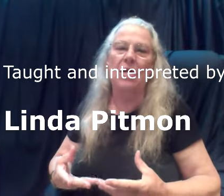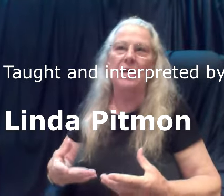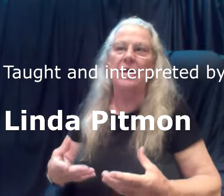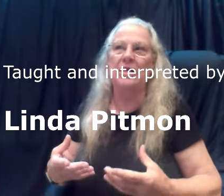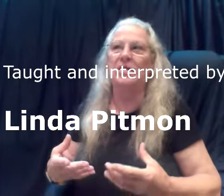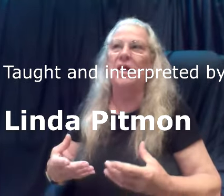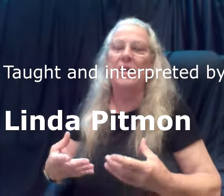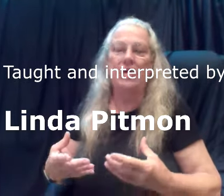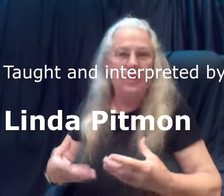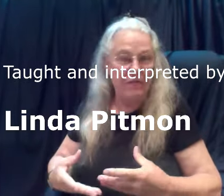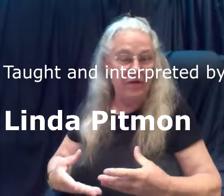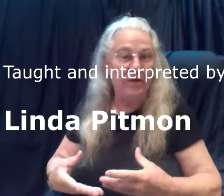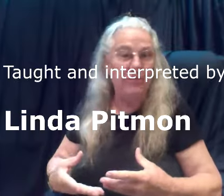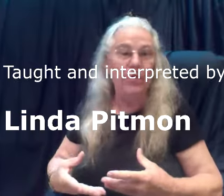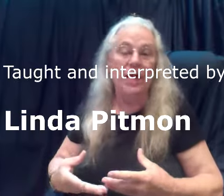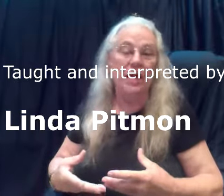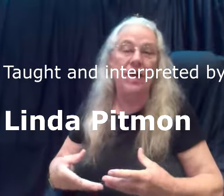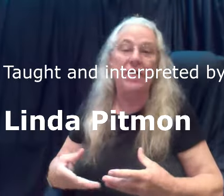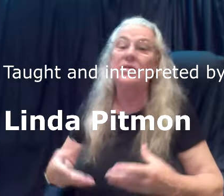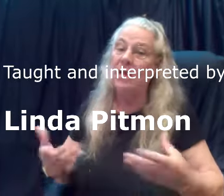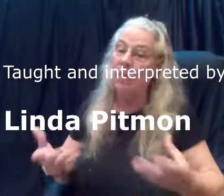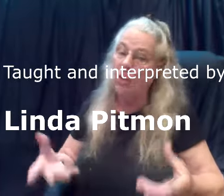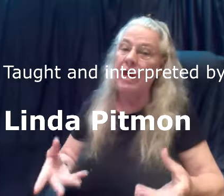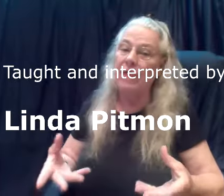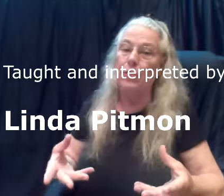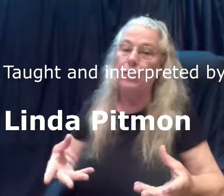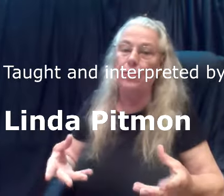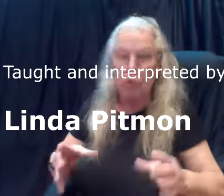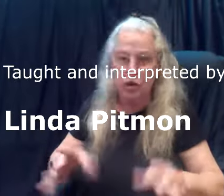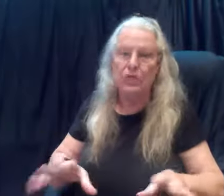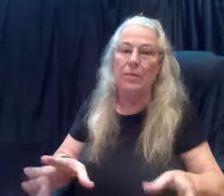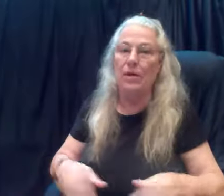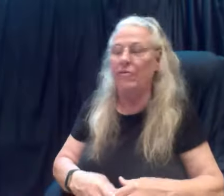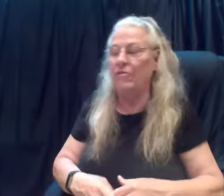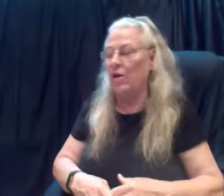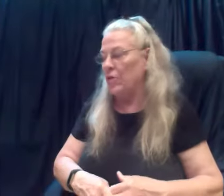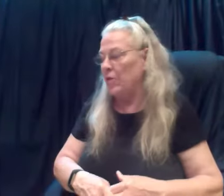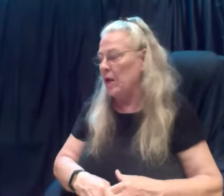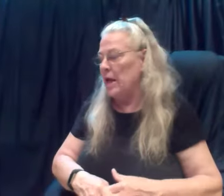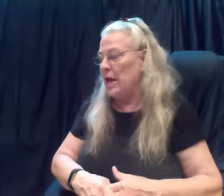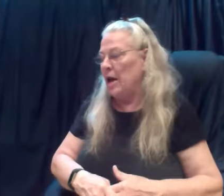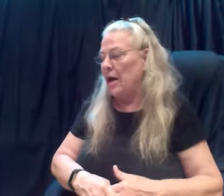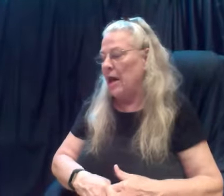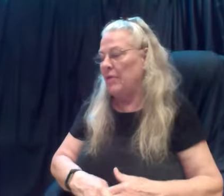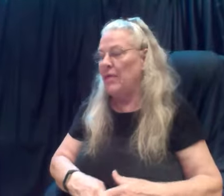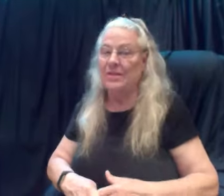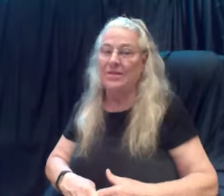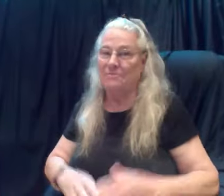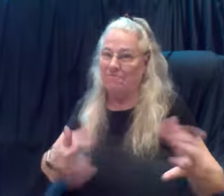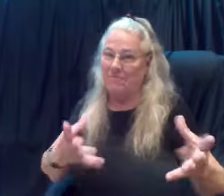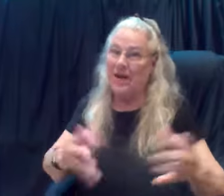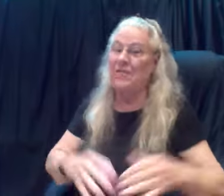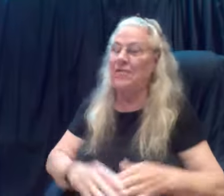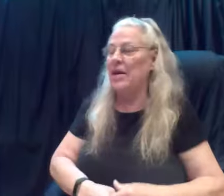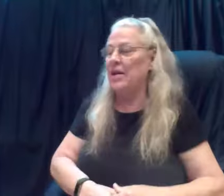is definitely for the advanced, and it will even push them a little farther. And that's kind of the idea of